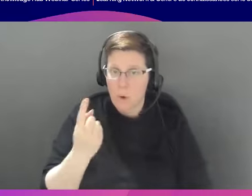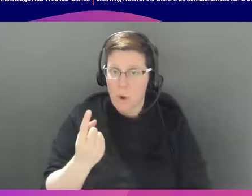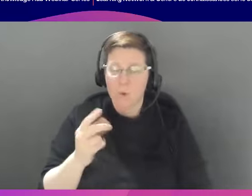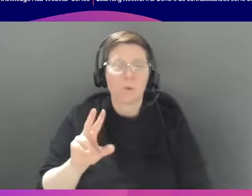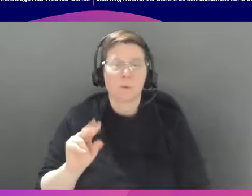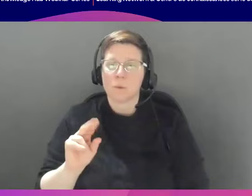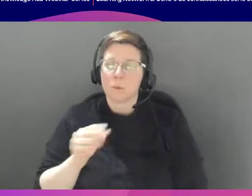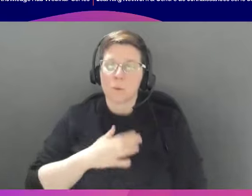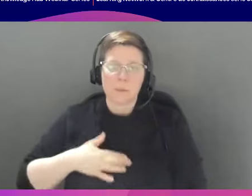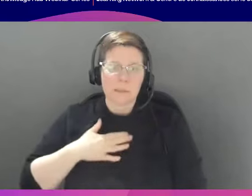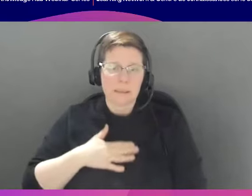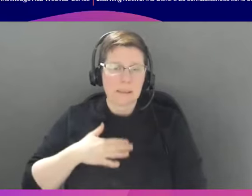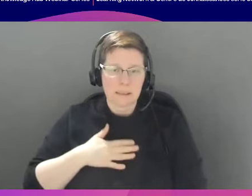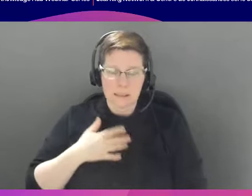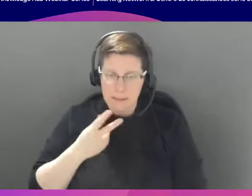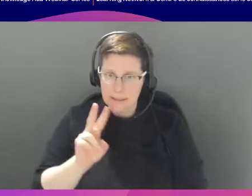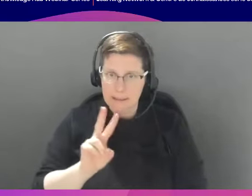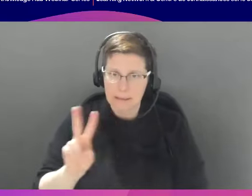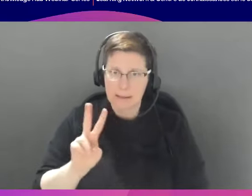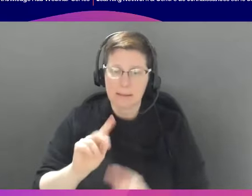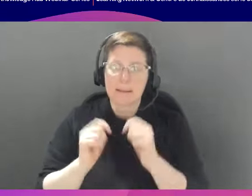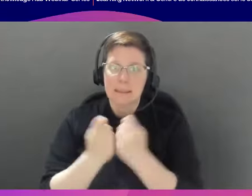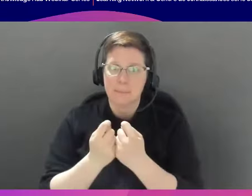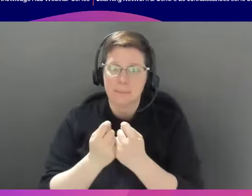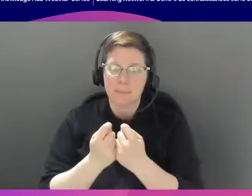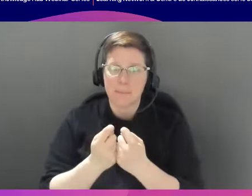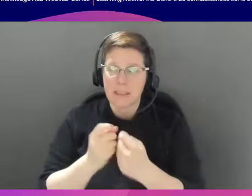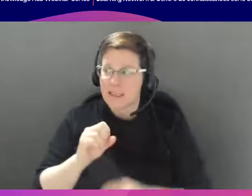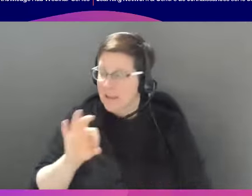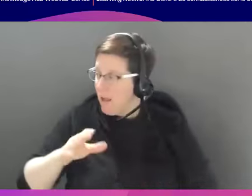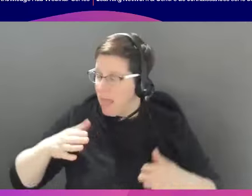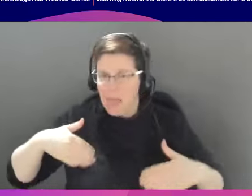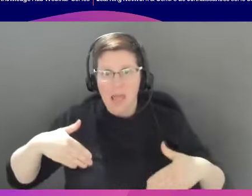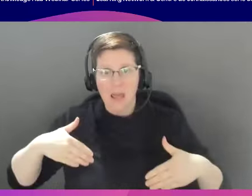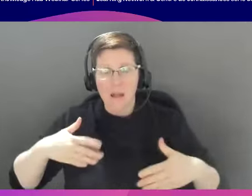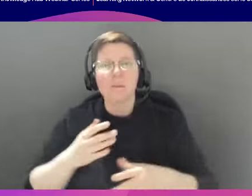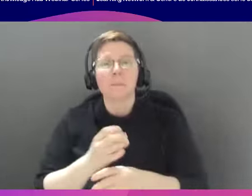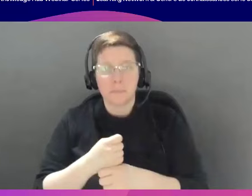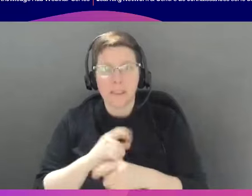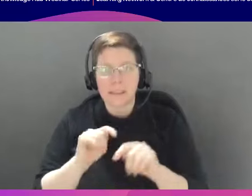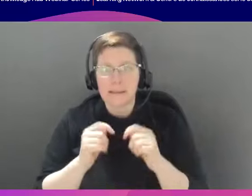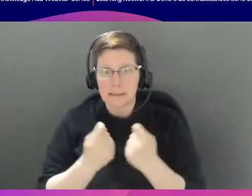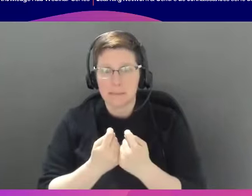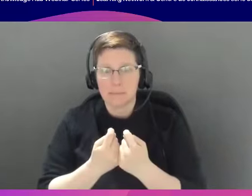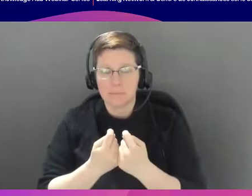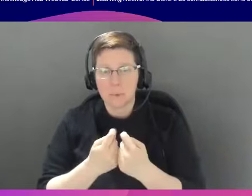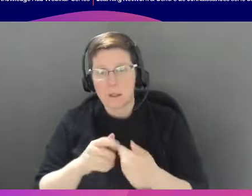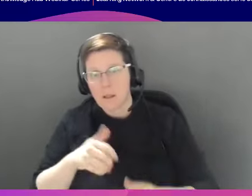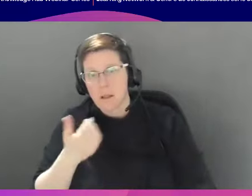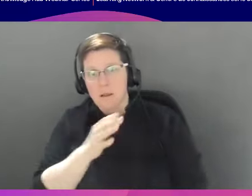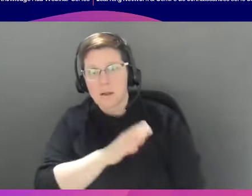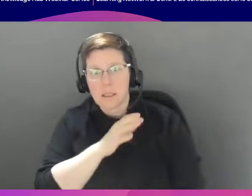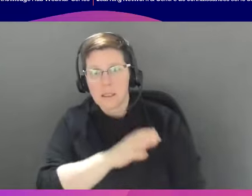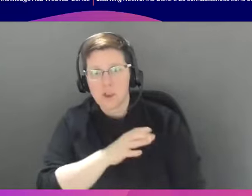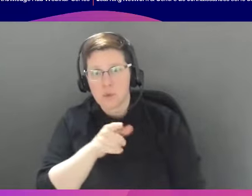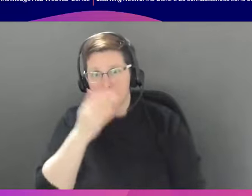team, please take advantage of that. And if you don't, make a team of other fellow clinicians that you know so that